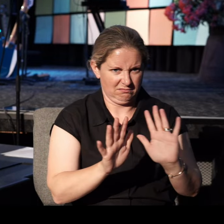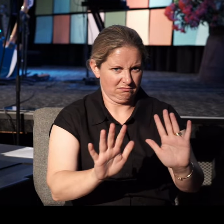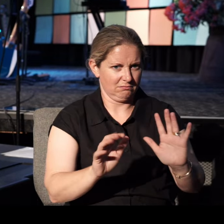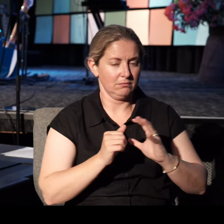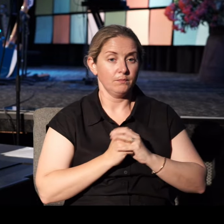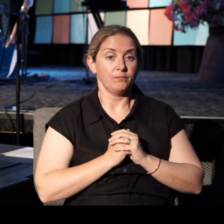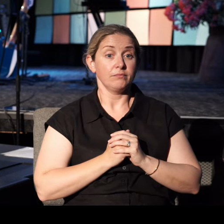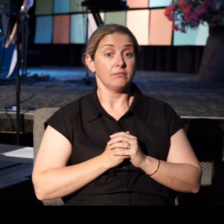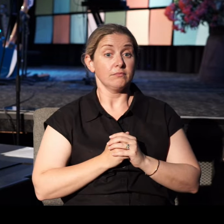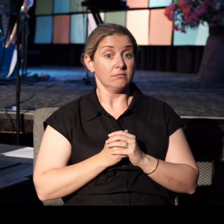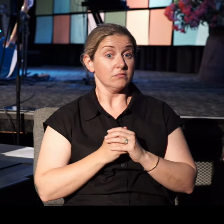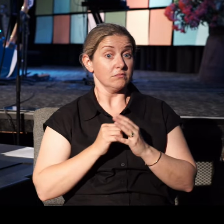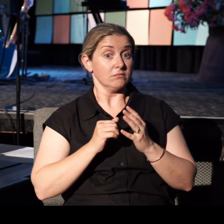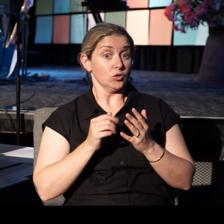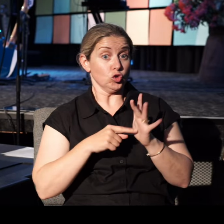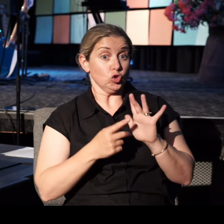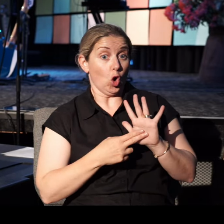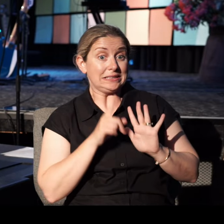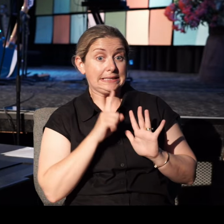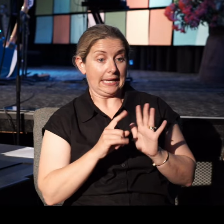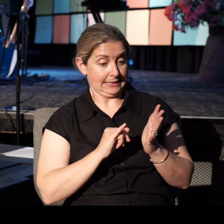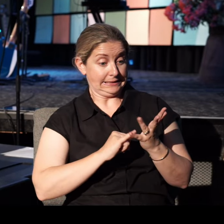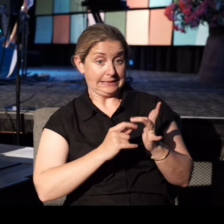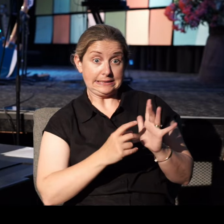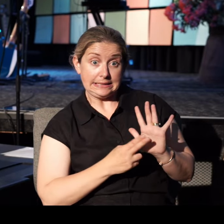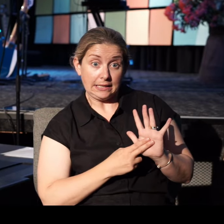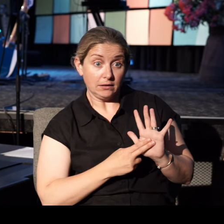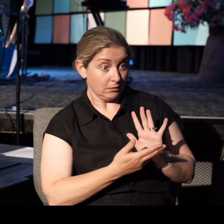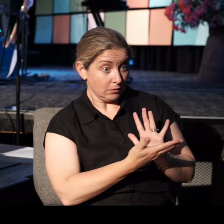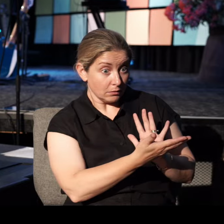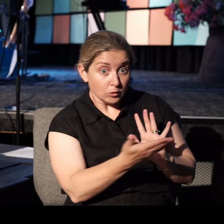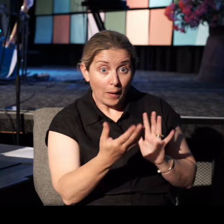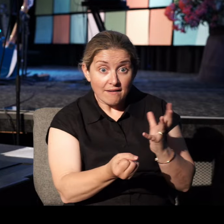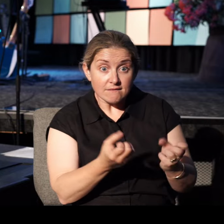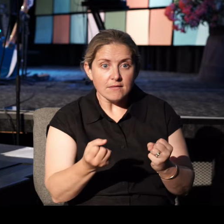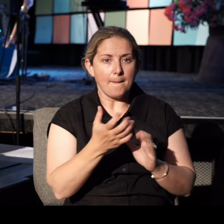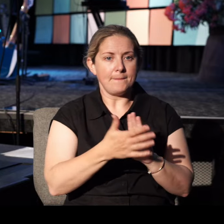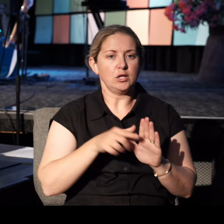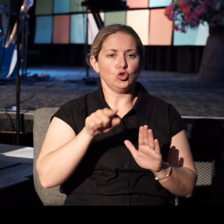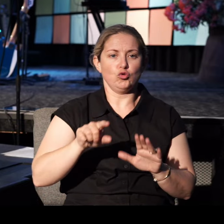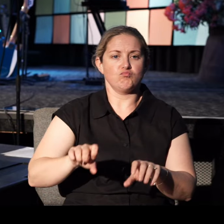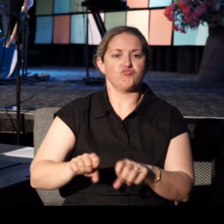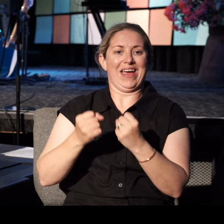Everyone who sins breaks the law. In fact, sin is lawlessness.